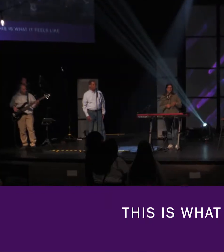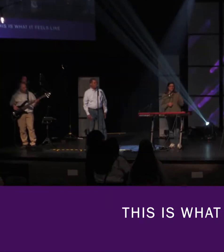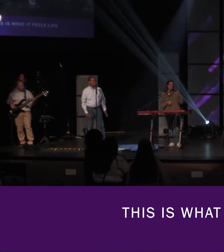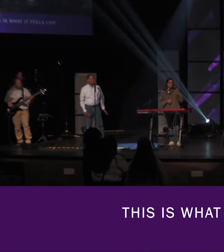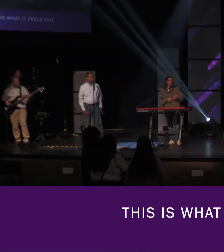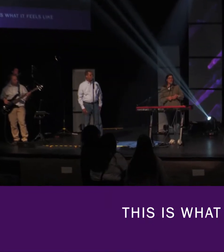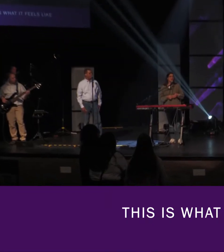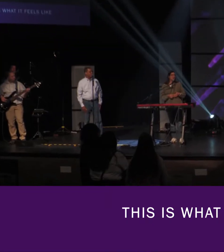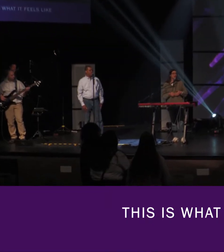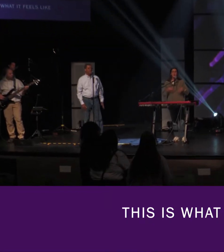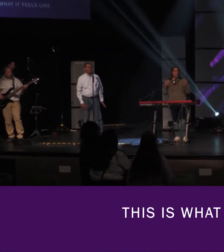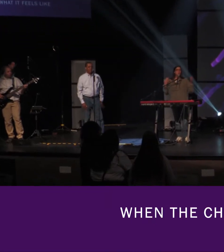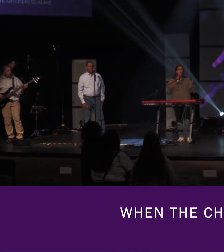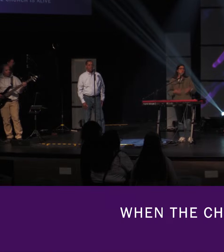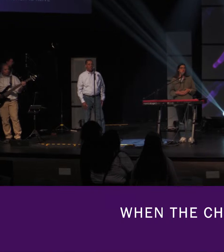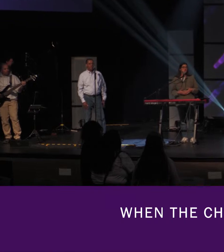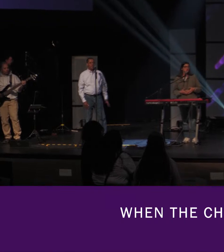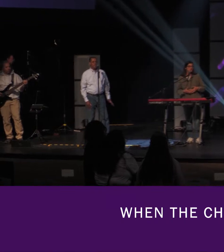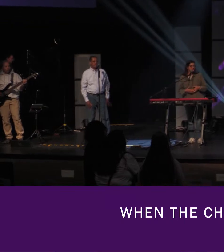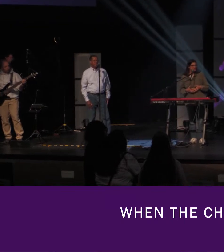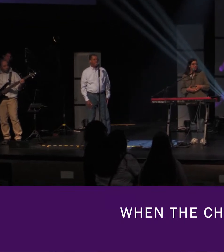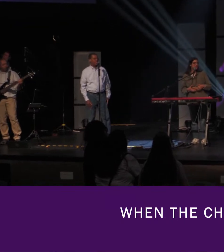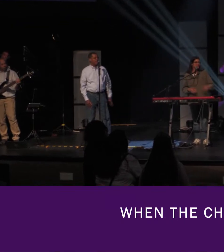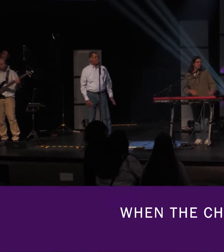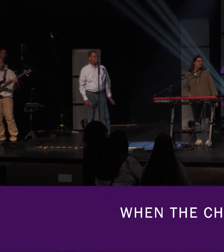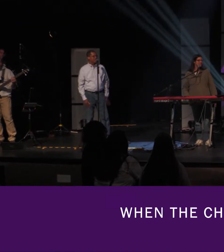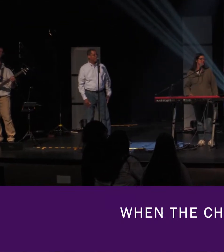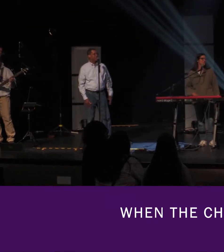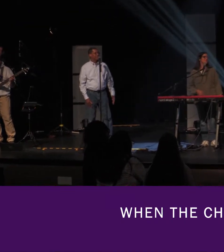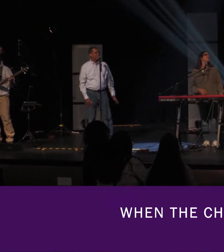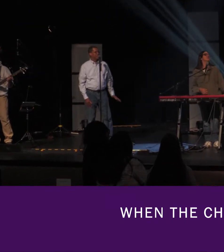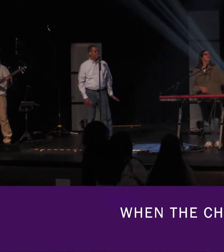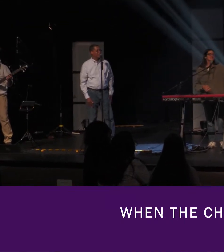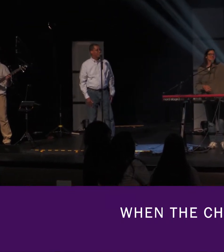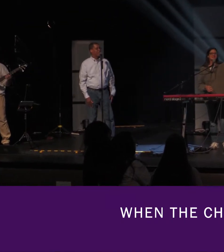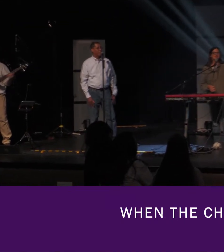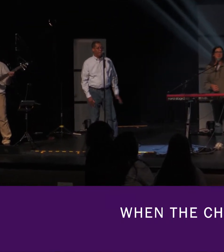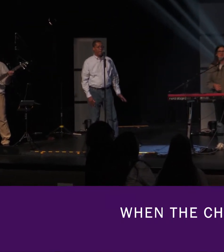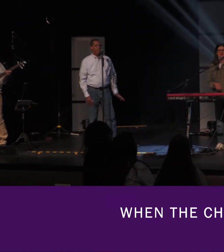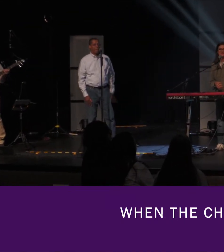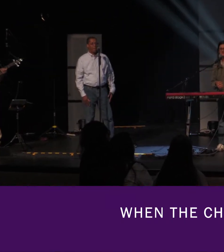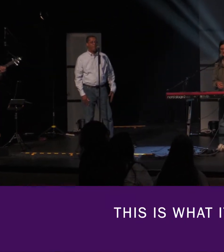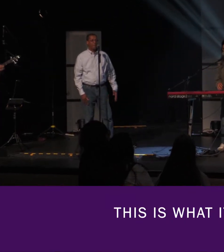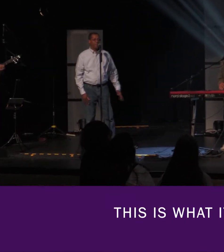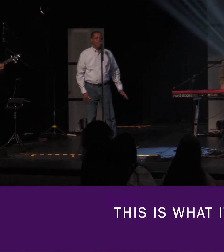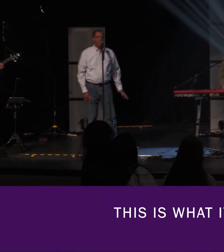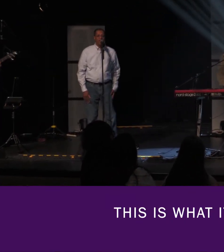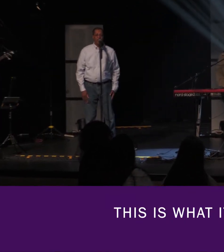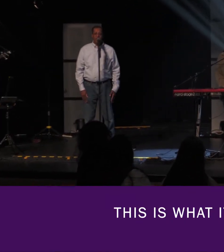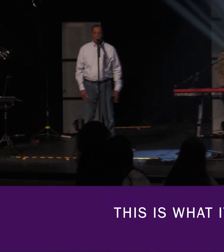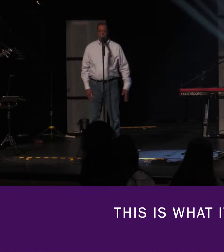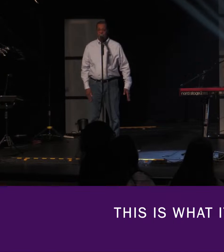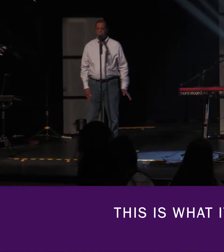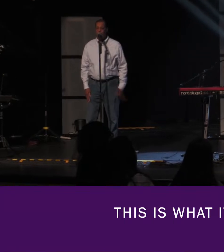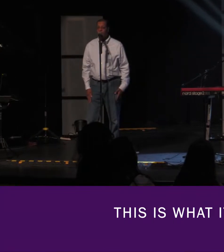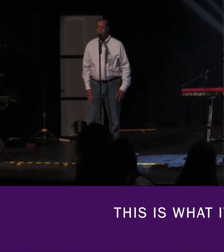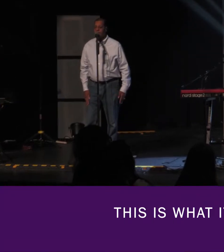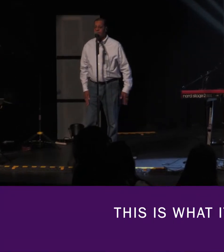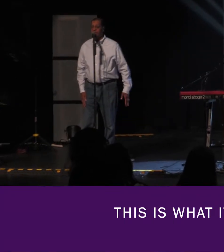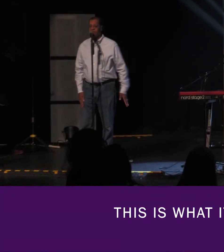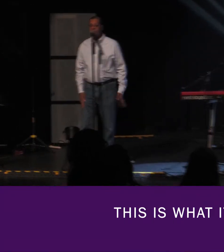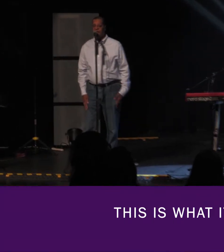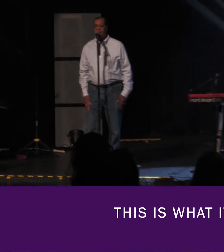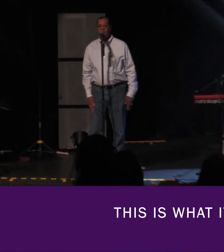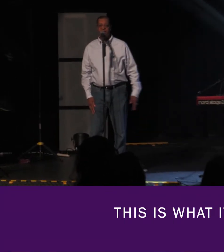what it feels like when the church is alive. Sing that with me. This is what it sounds like. This is what